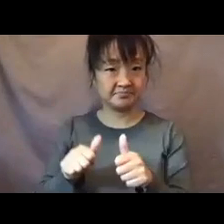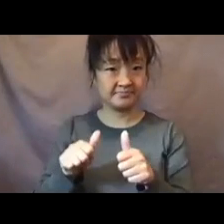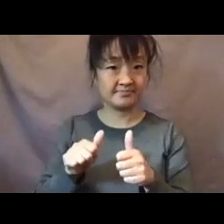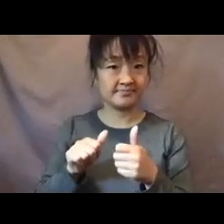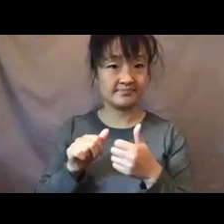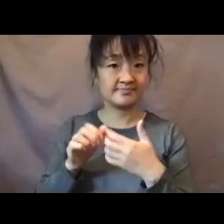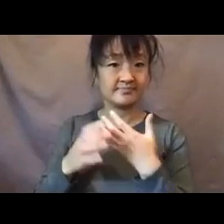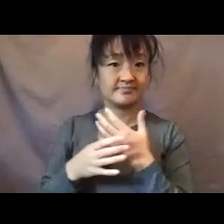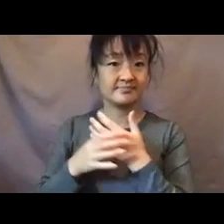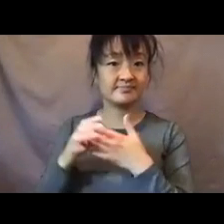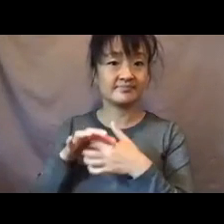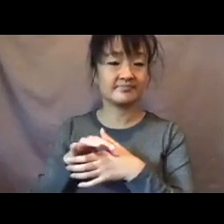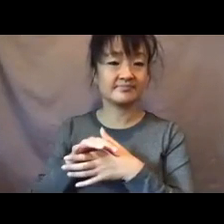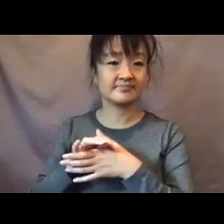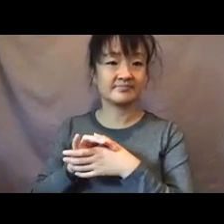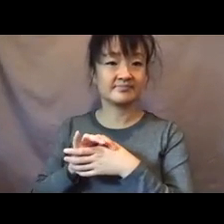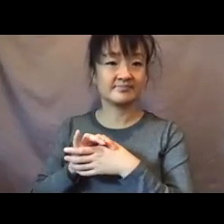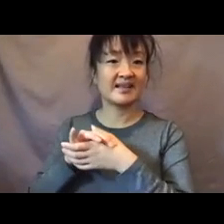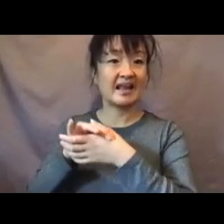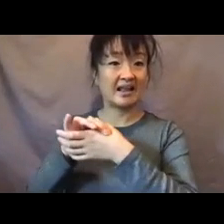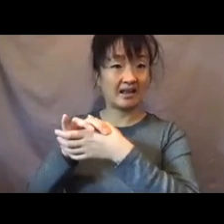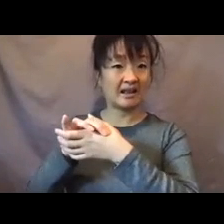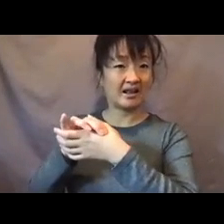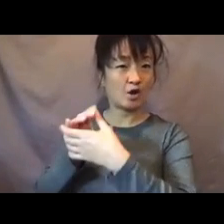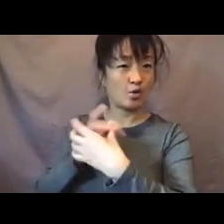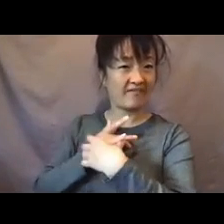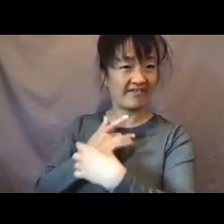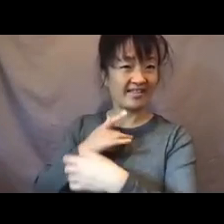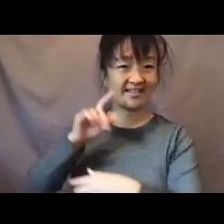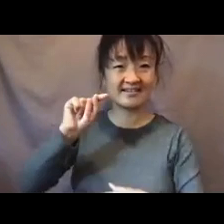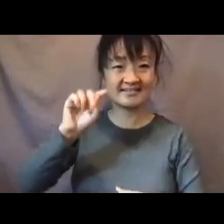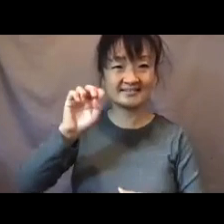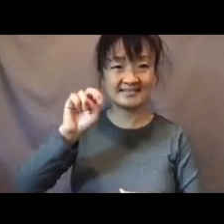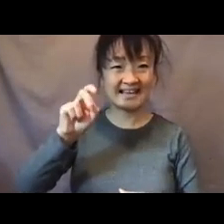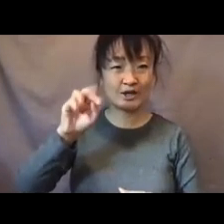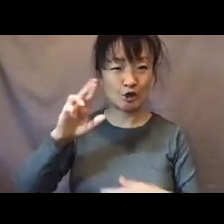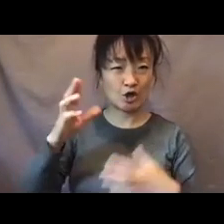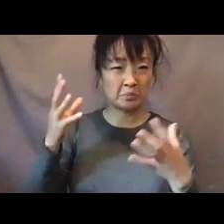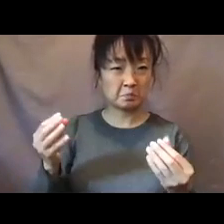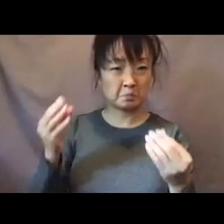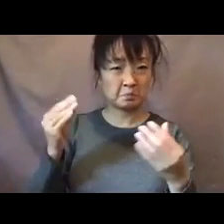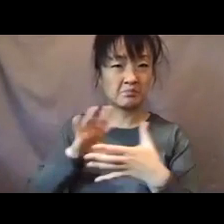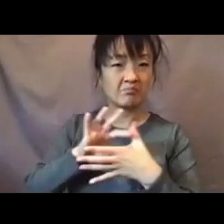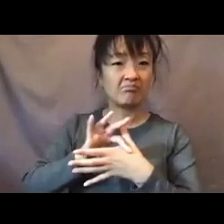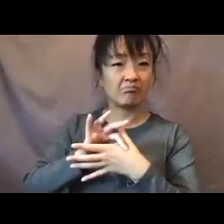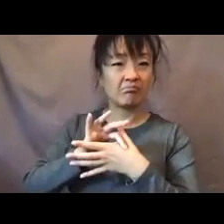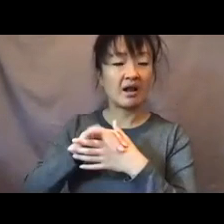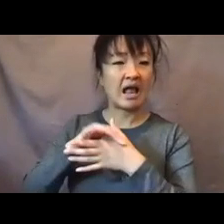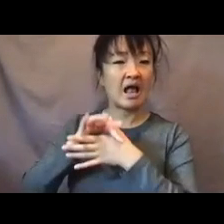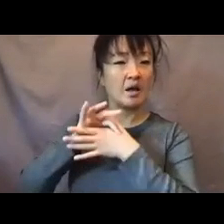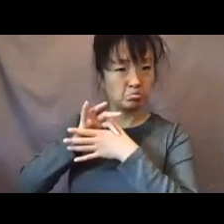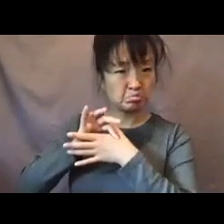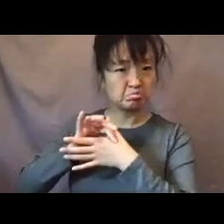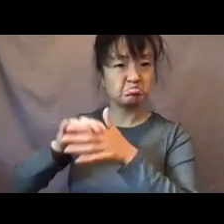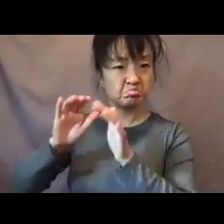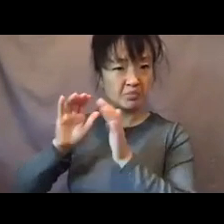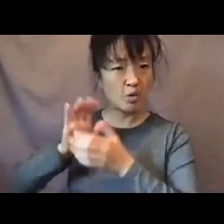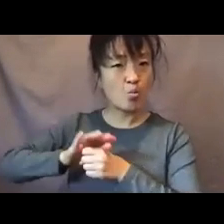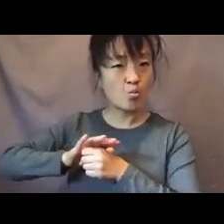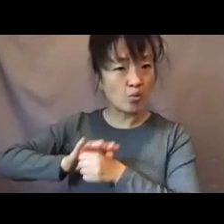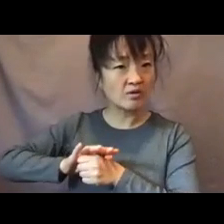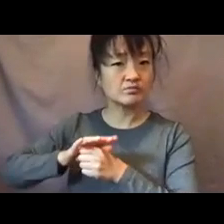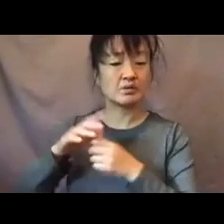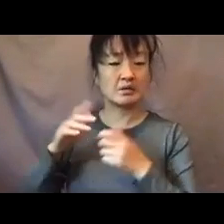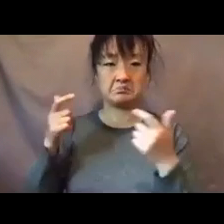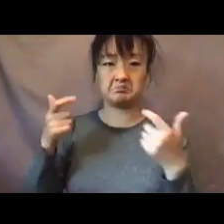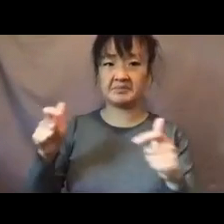in where you feel sort of a tenderness, right? And you can apply pressure there. This is a big chi moving